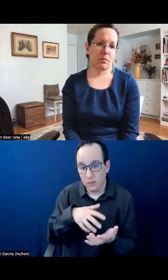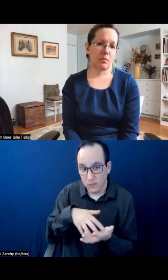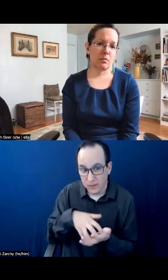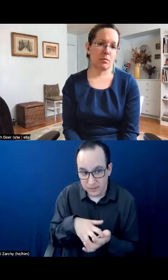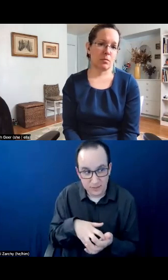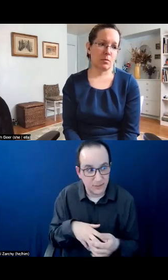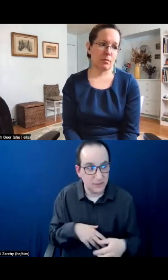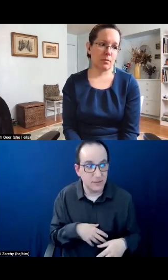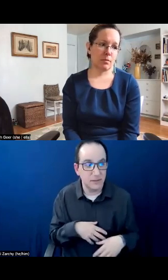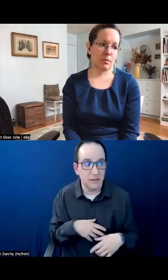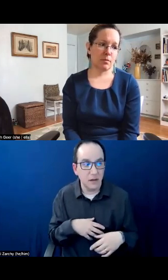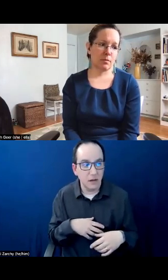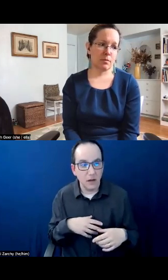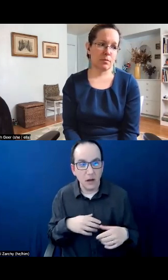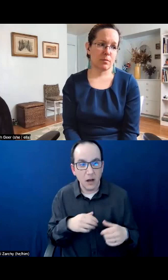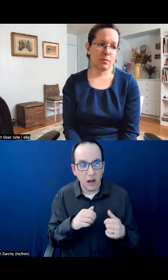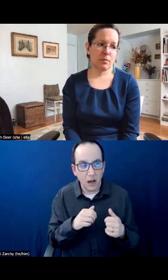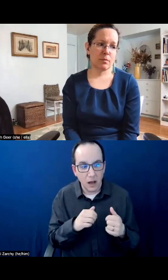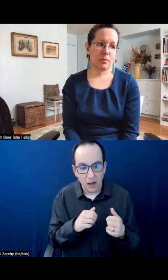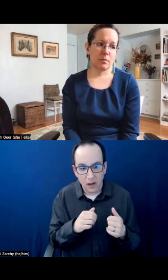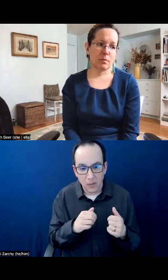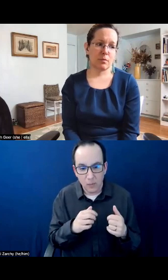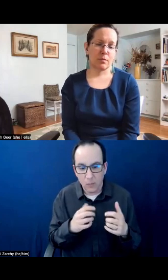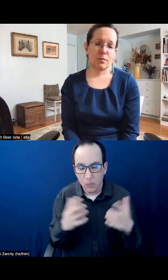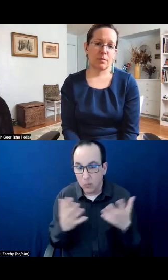strengths, their weaknesses,